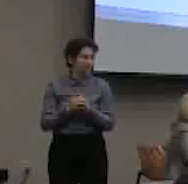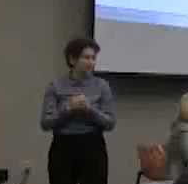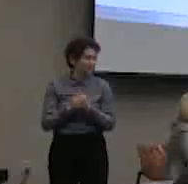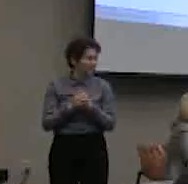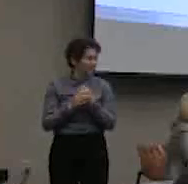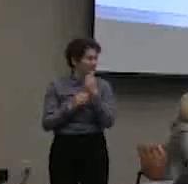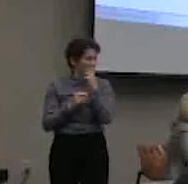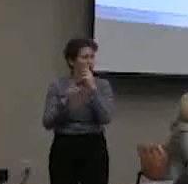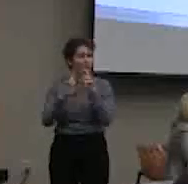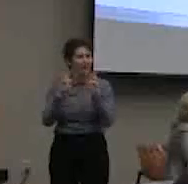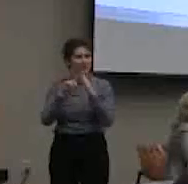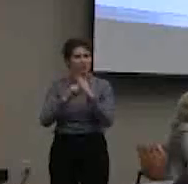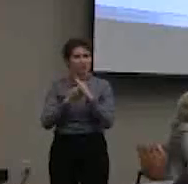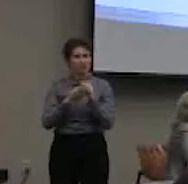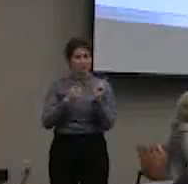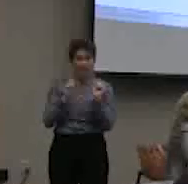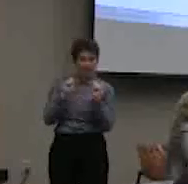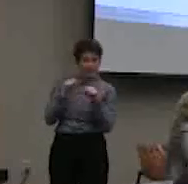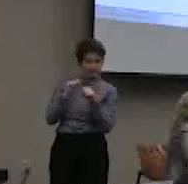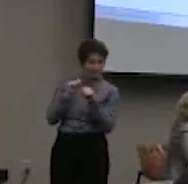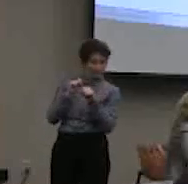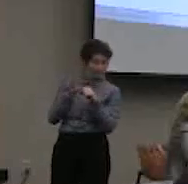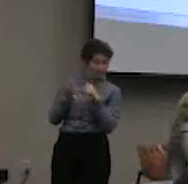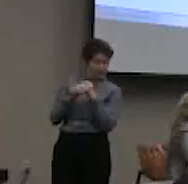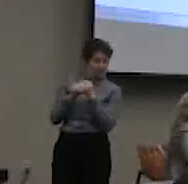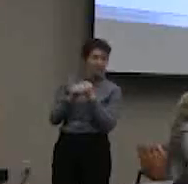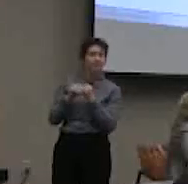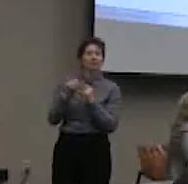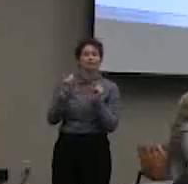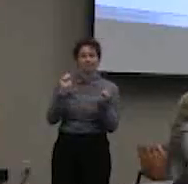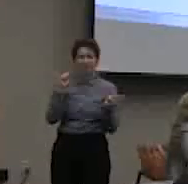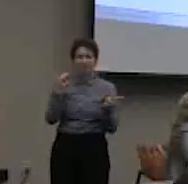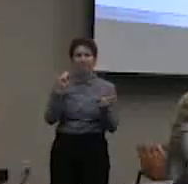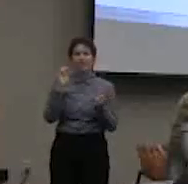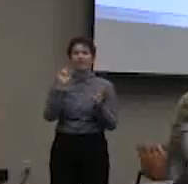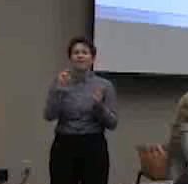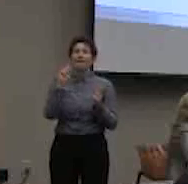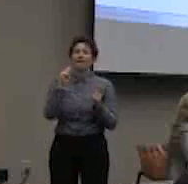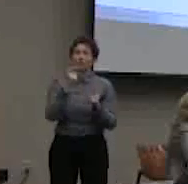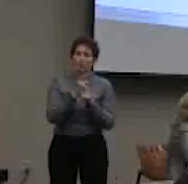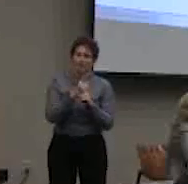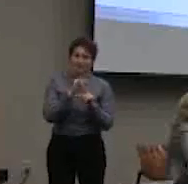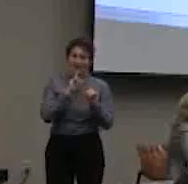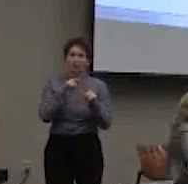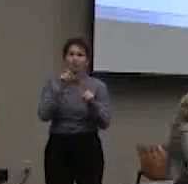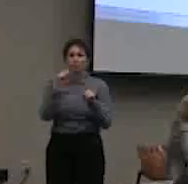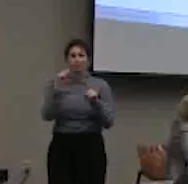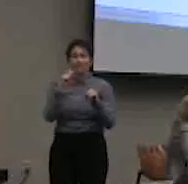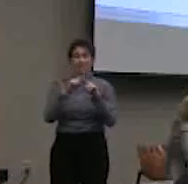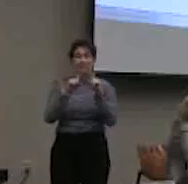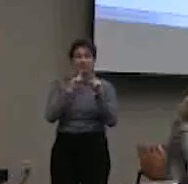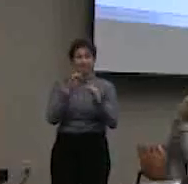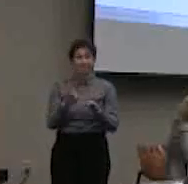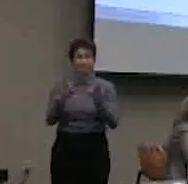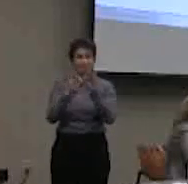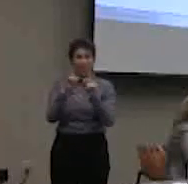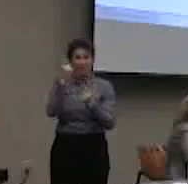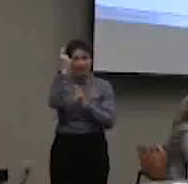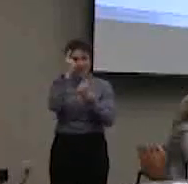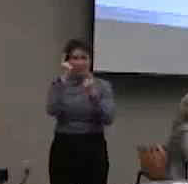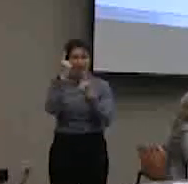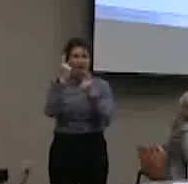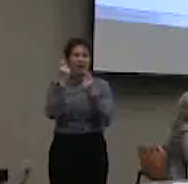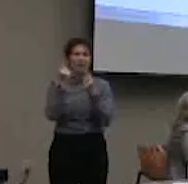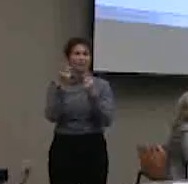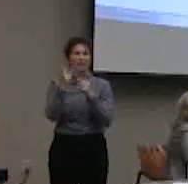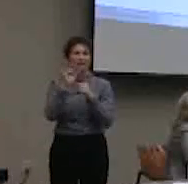started. Can I bear into that? Yeah. Can I jump into that? So I think that, yes, that's the answer. But it's important to think about how many, kind of back to the locals